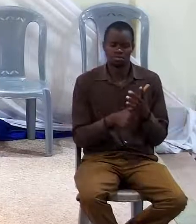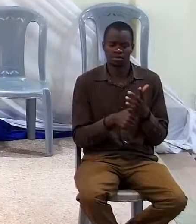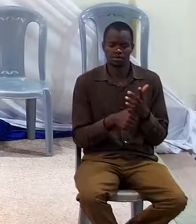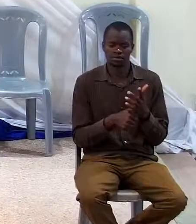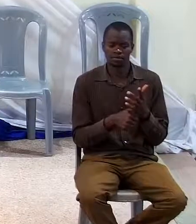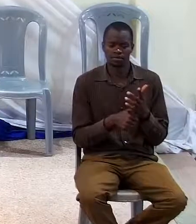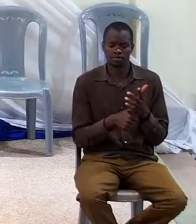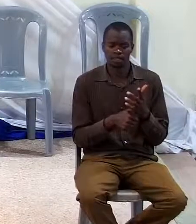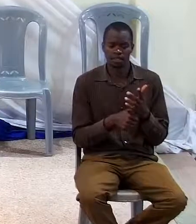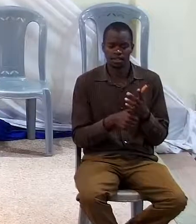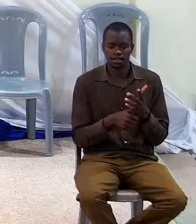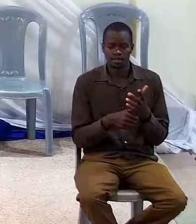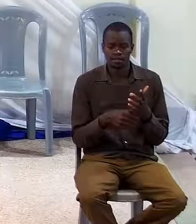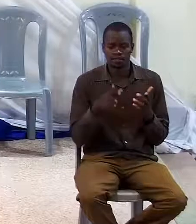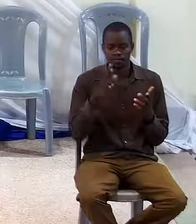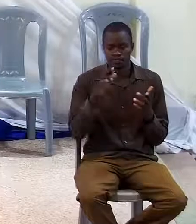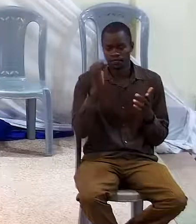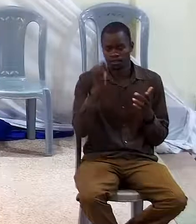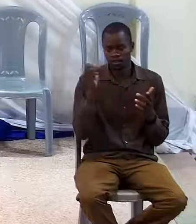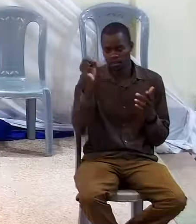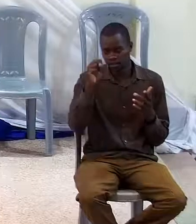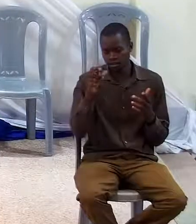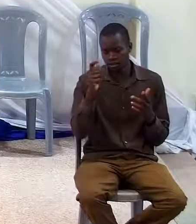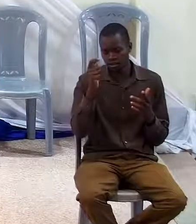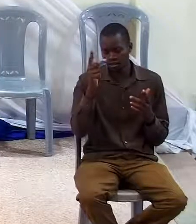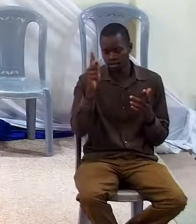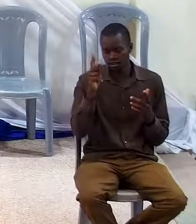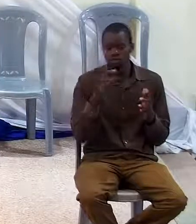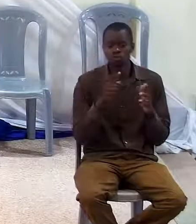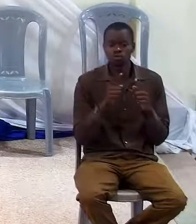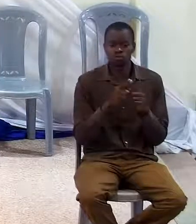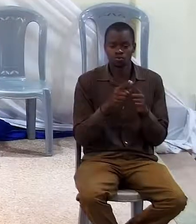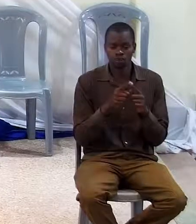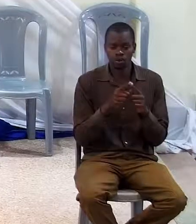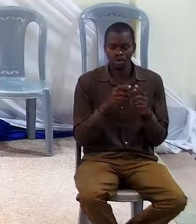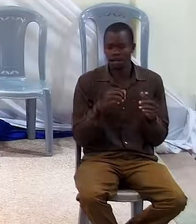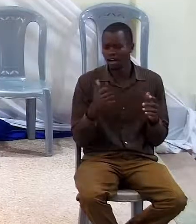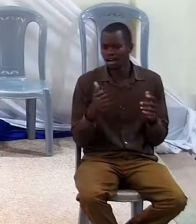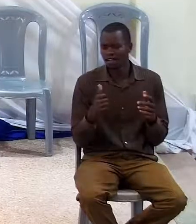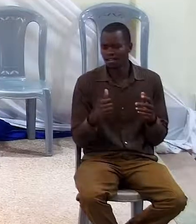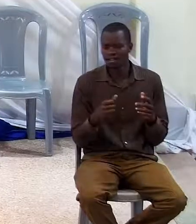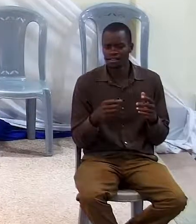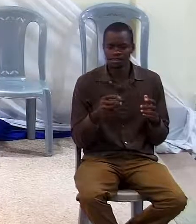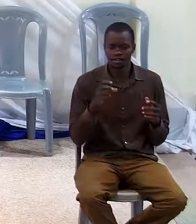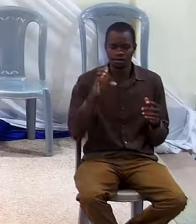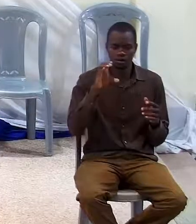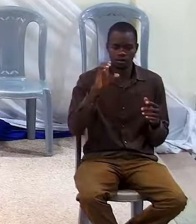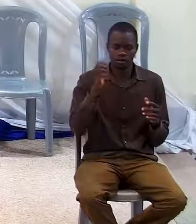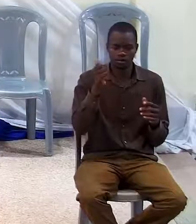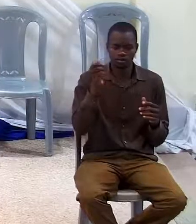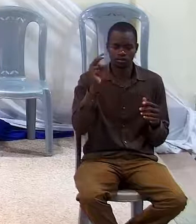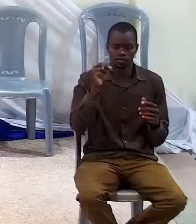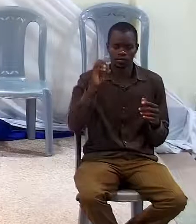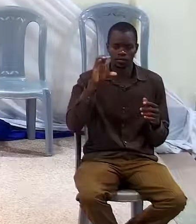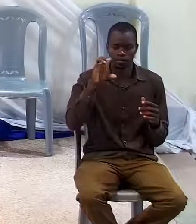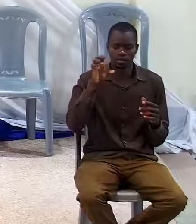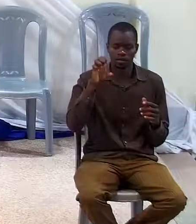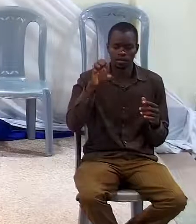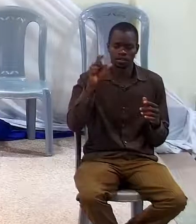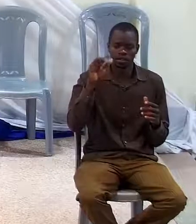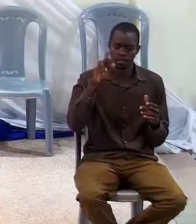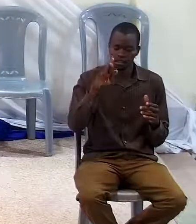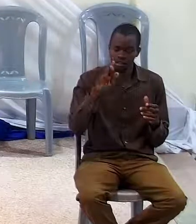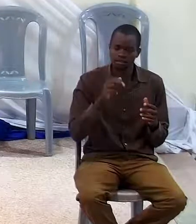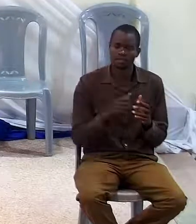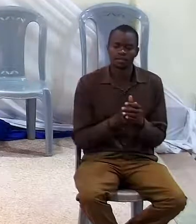even some of the chronic diseases like cancers. A body mass index of 35 to